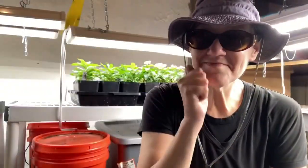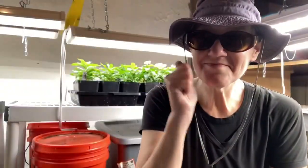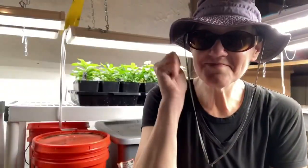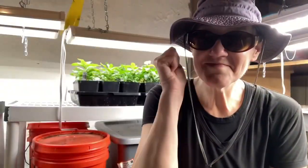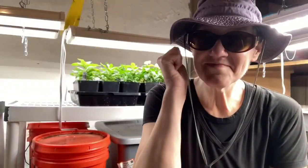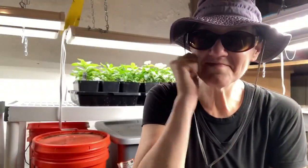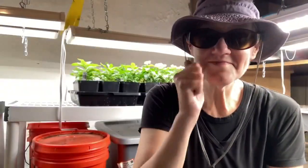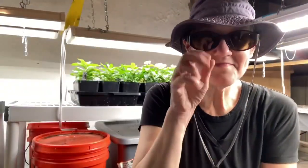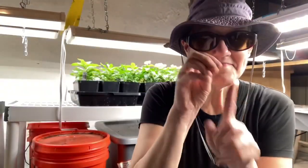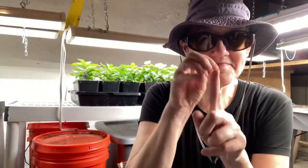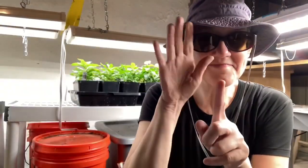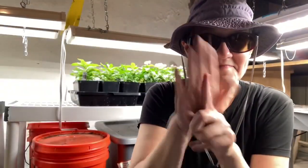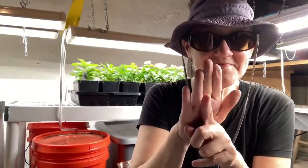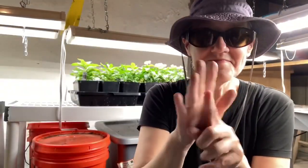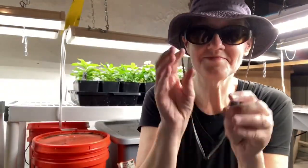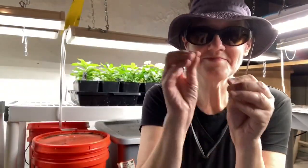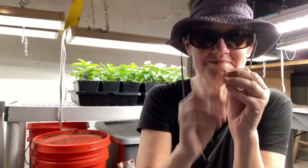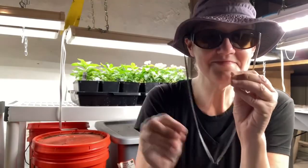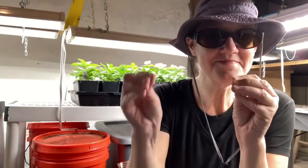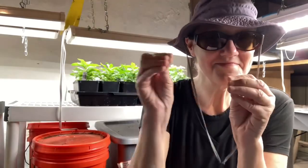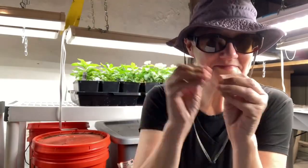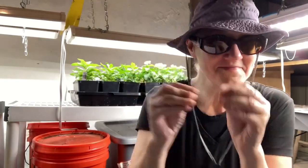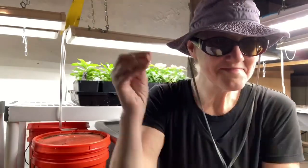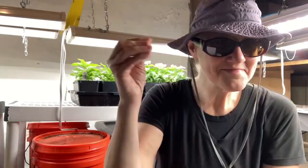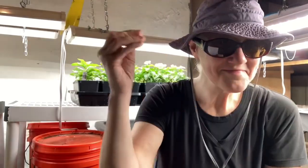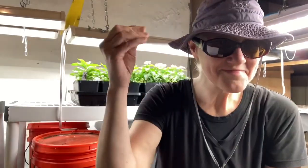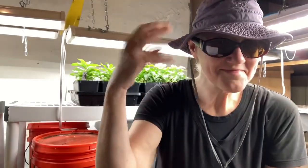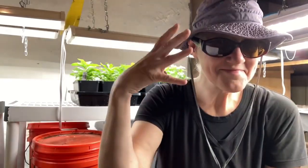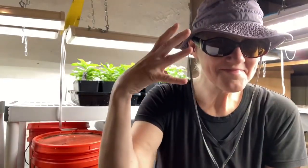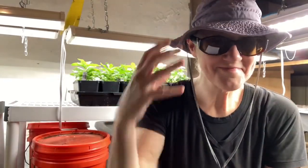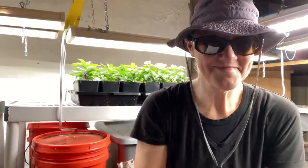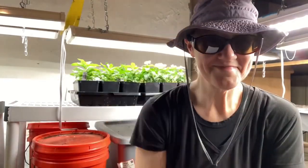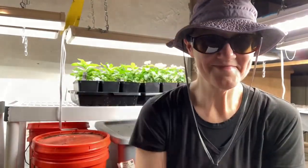And then every day we'll expose them to more and more sun.